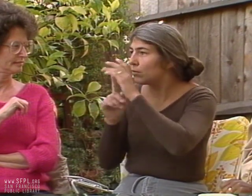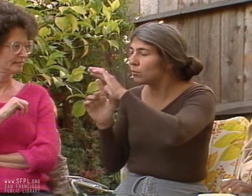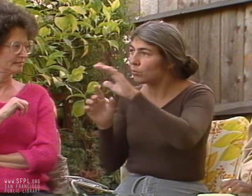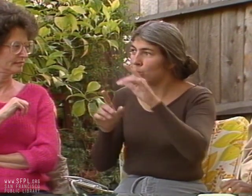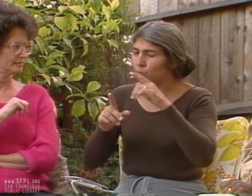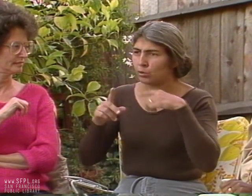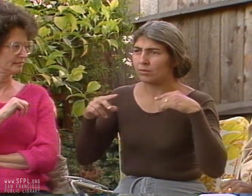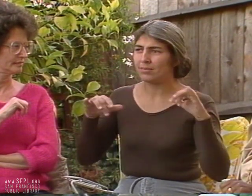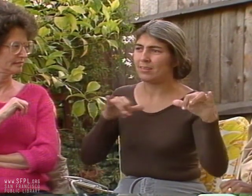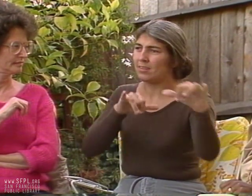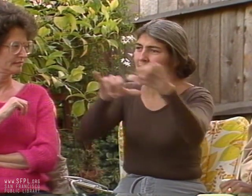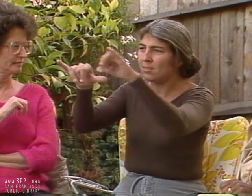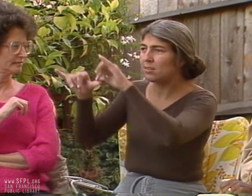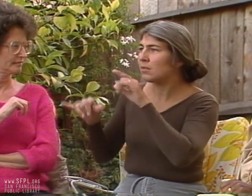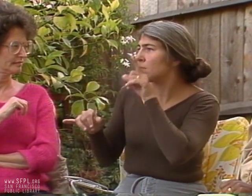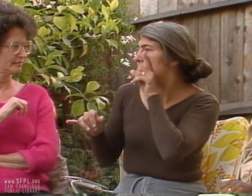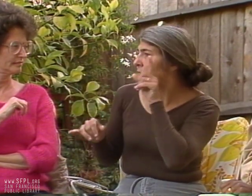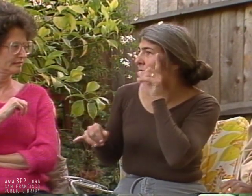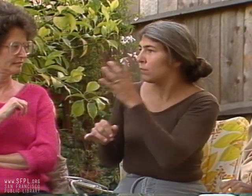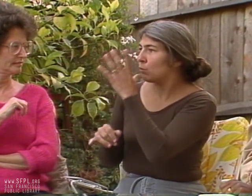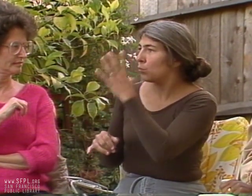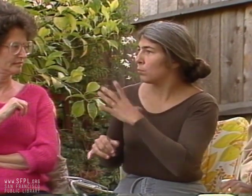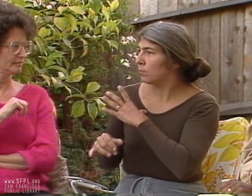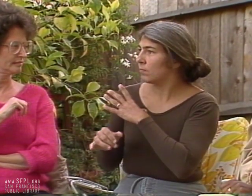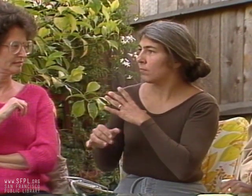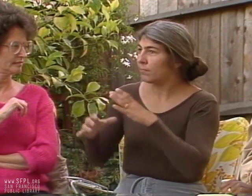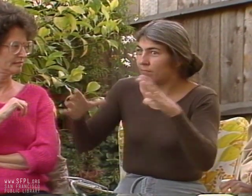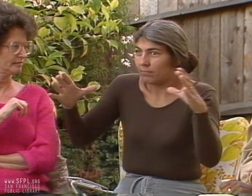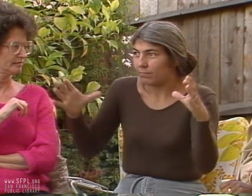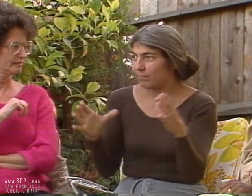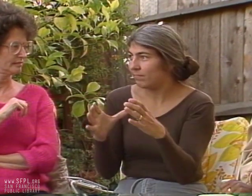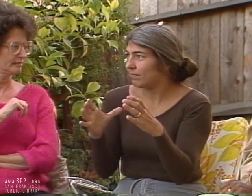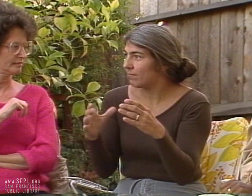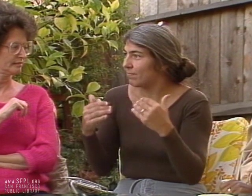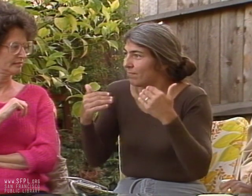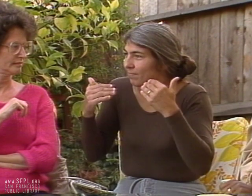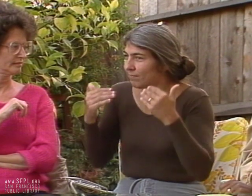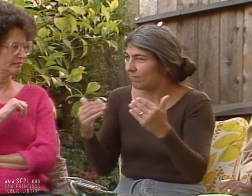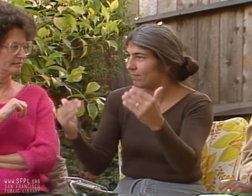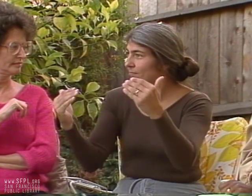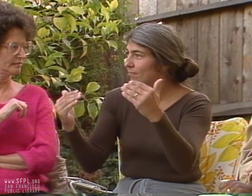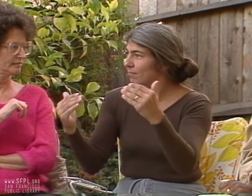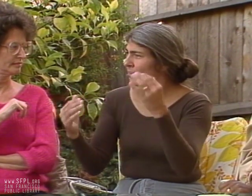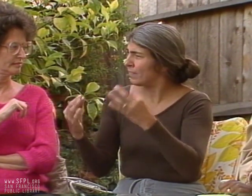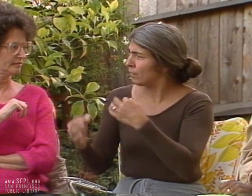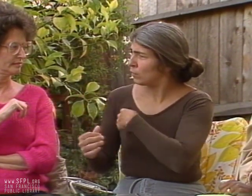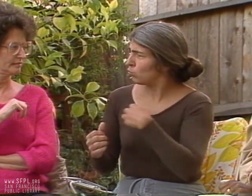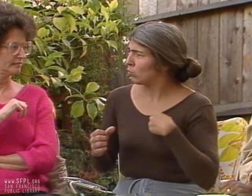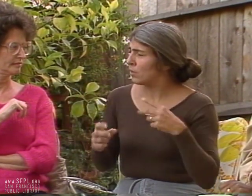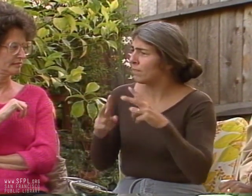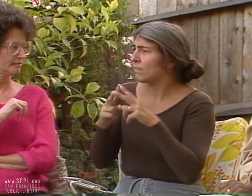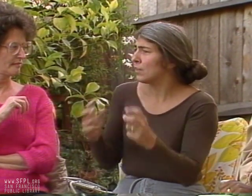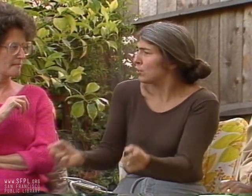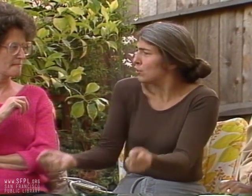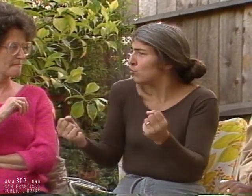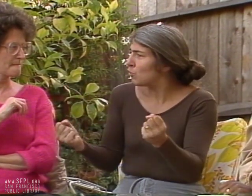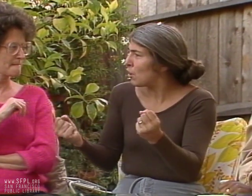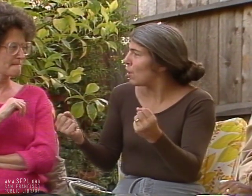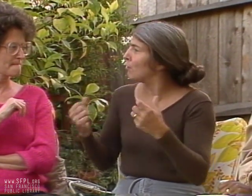and concentrate upon being deaf women. We can be strong if we pool our collective